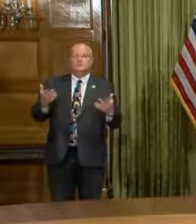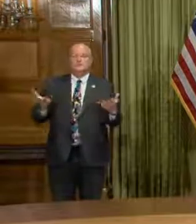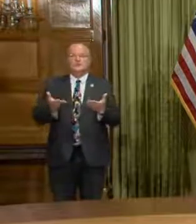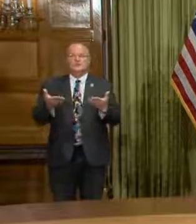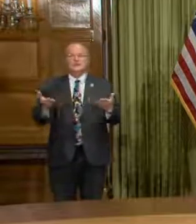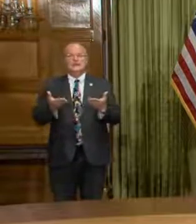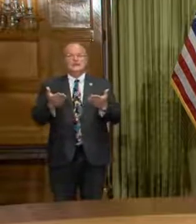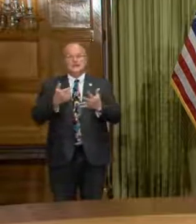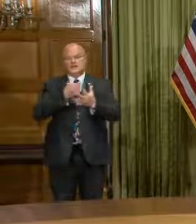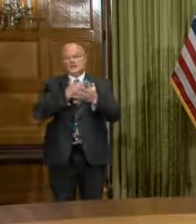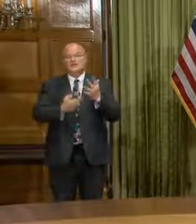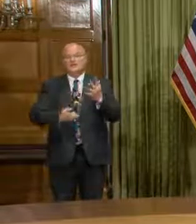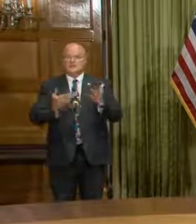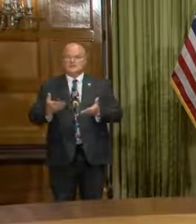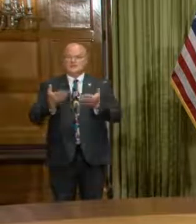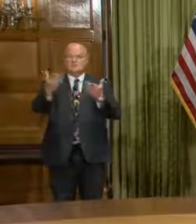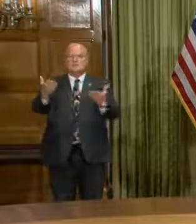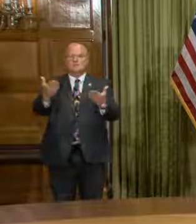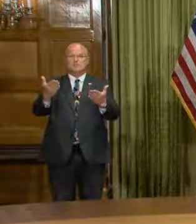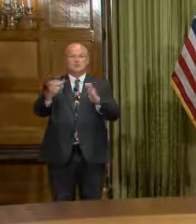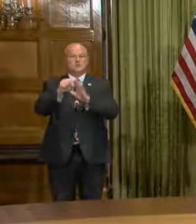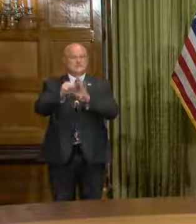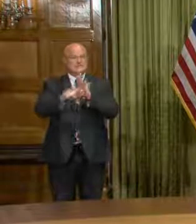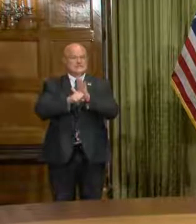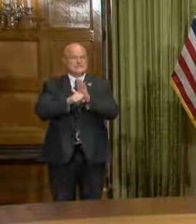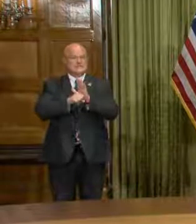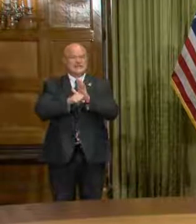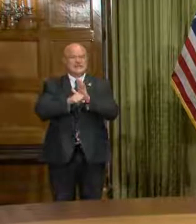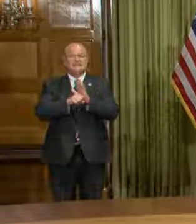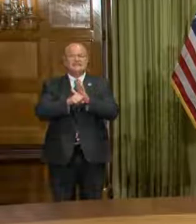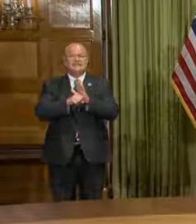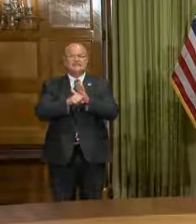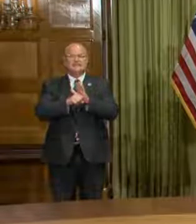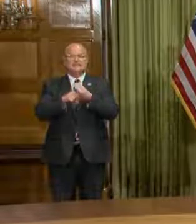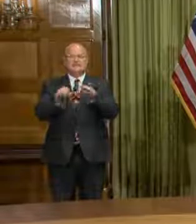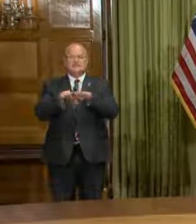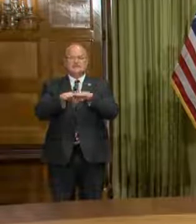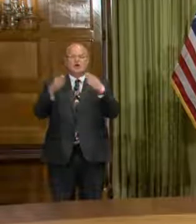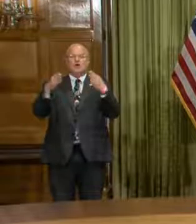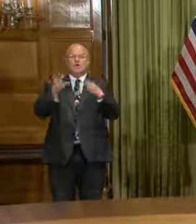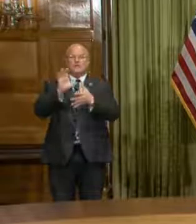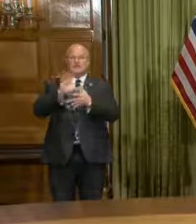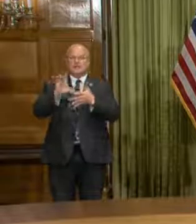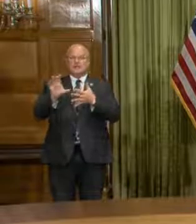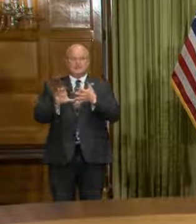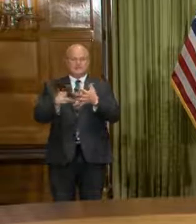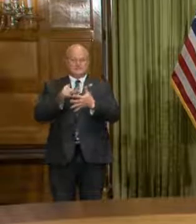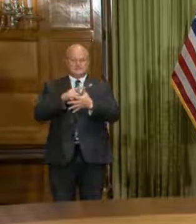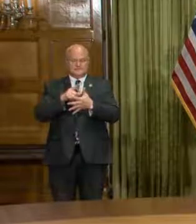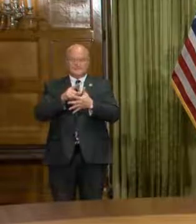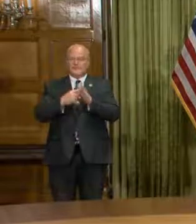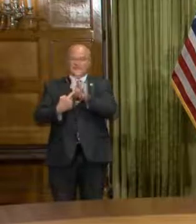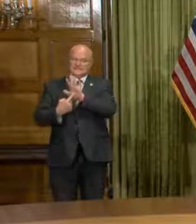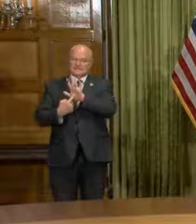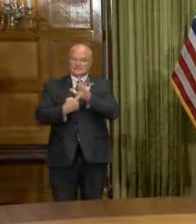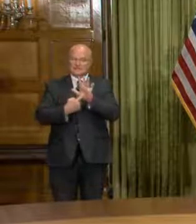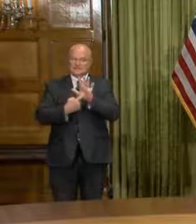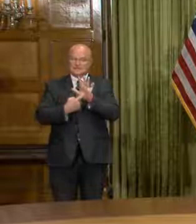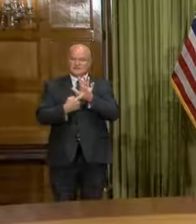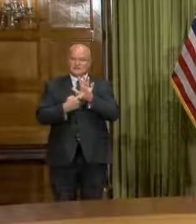here, these are the proposed state gating criteria. And the first one is symptoms